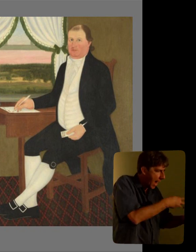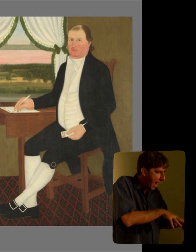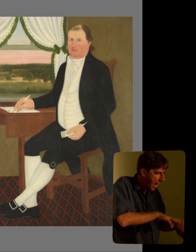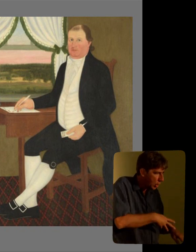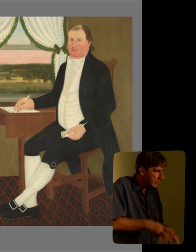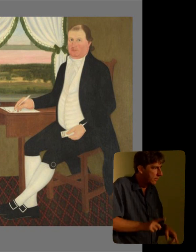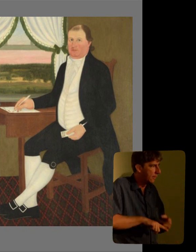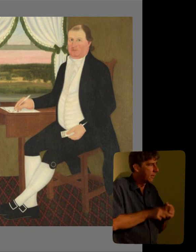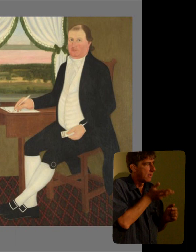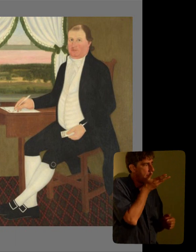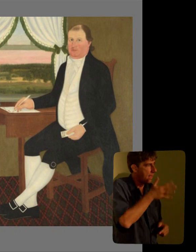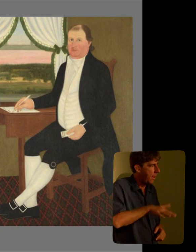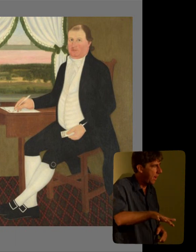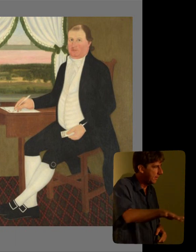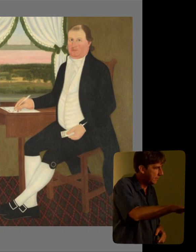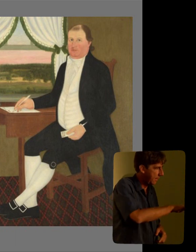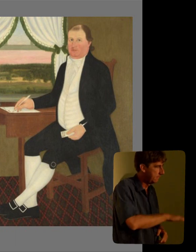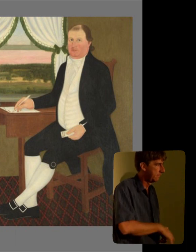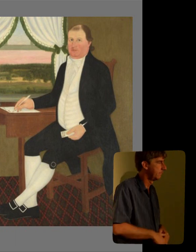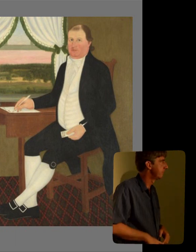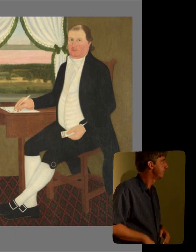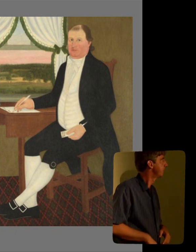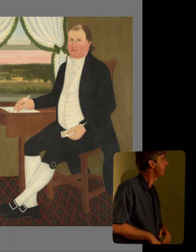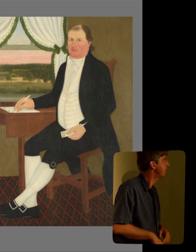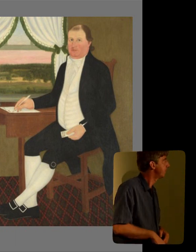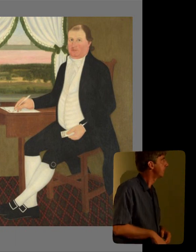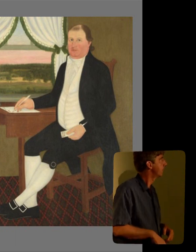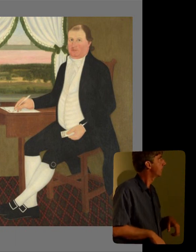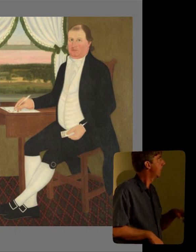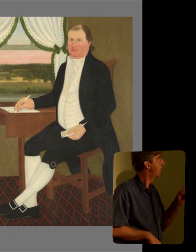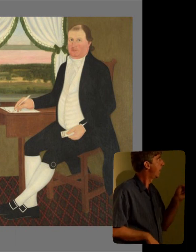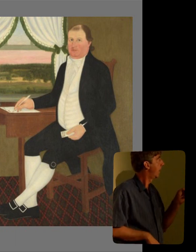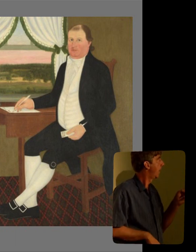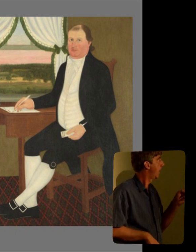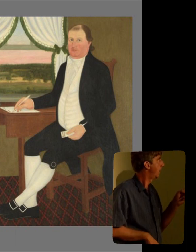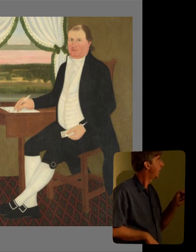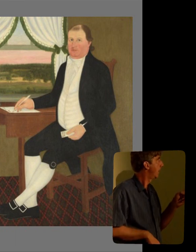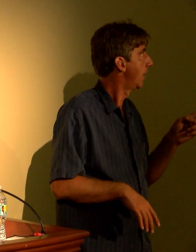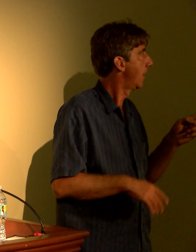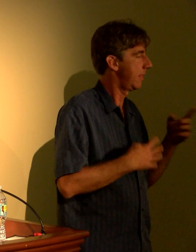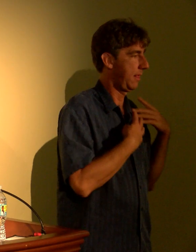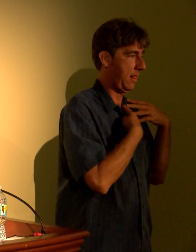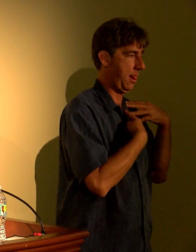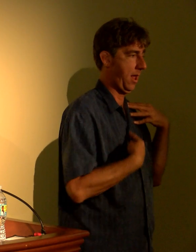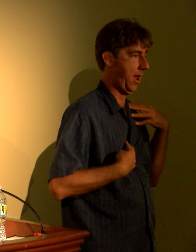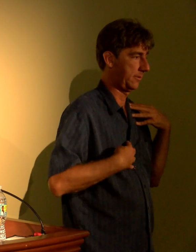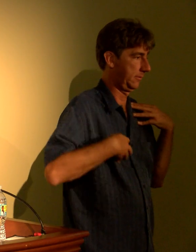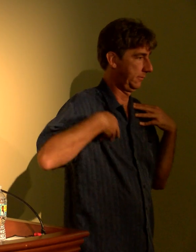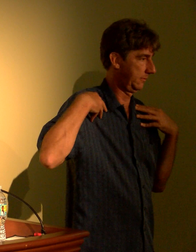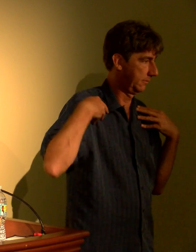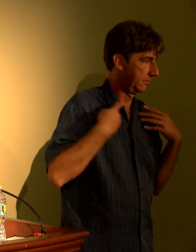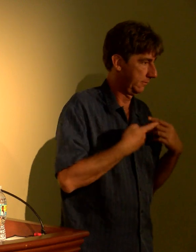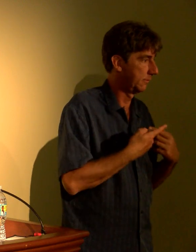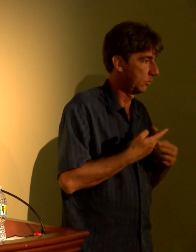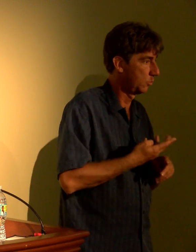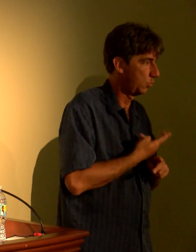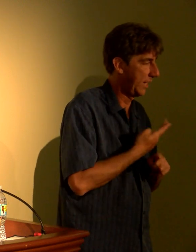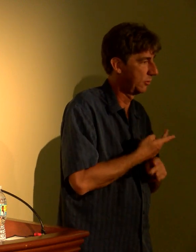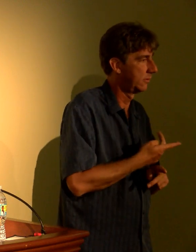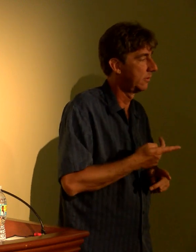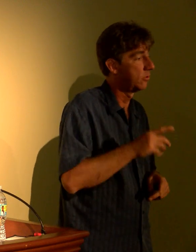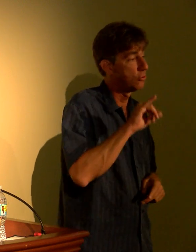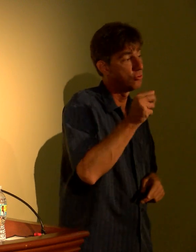the background, and things like the lace fichu that Mrs. Eldridge wears. You can see that John is not a